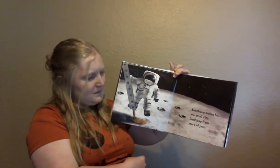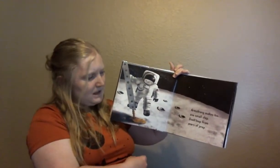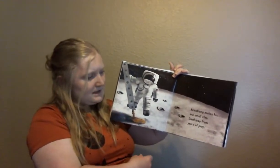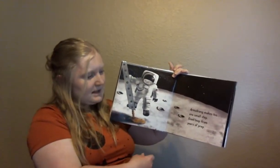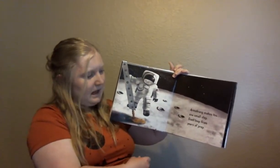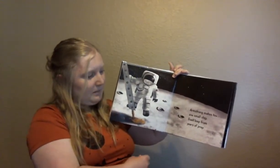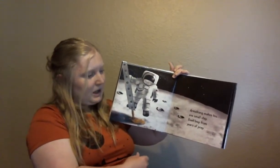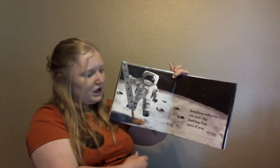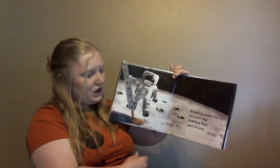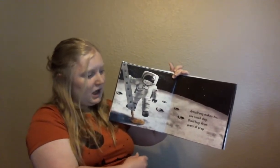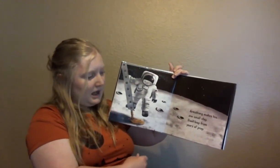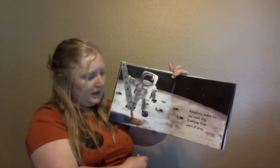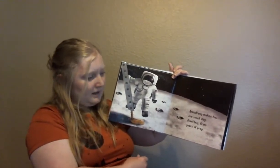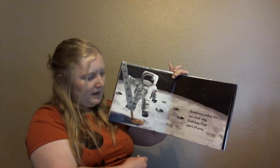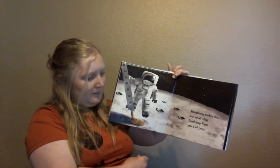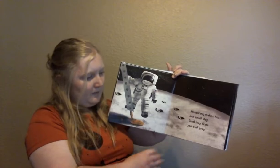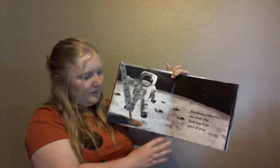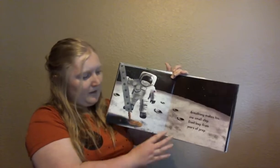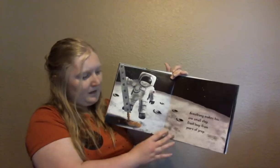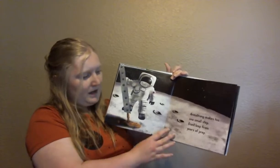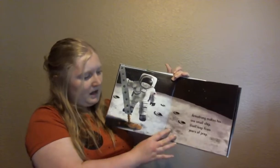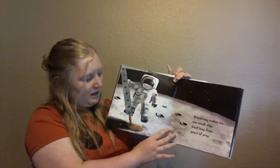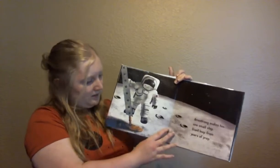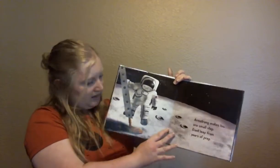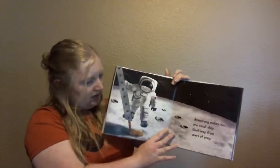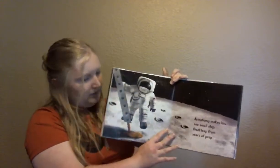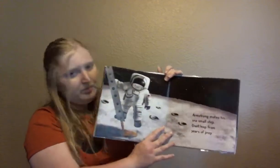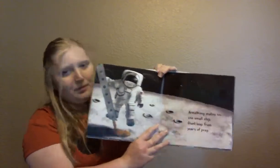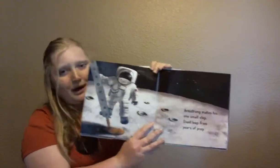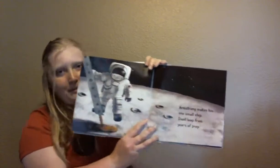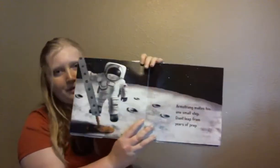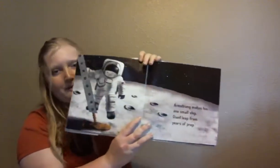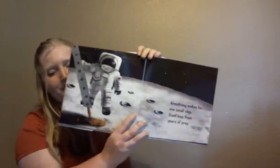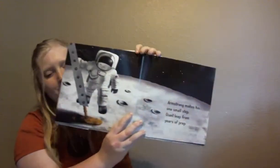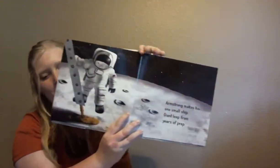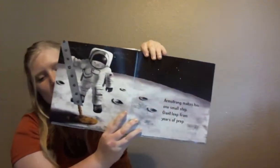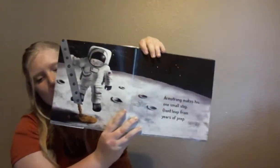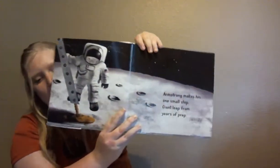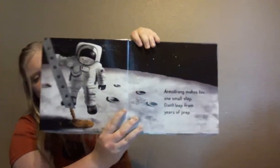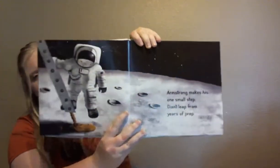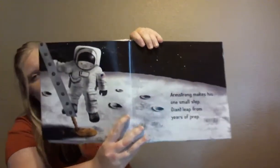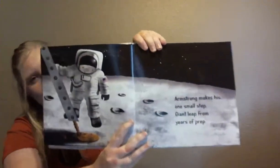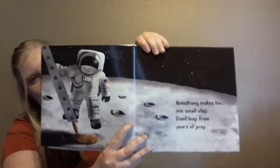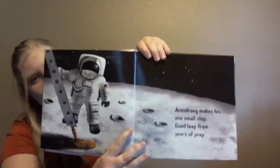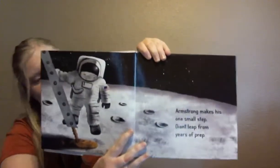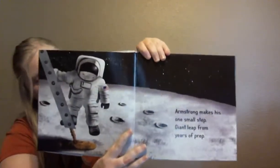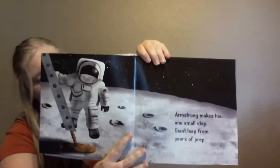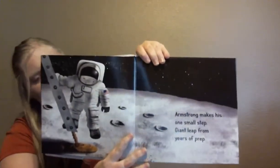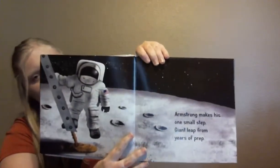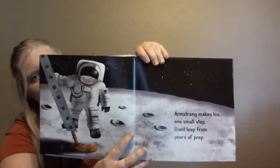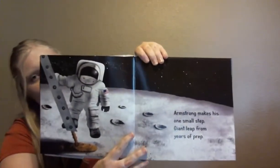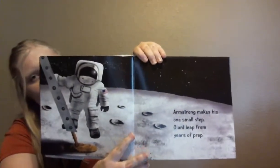small step. Giant leap from years of prep. So this is the story of how